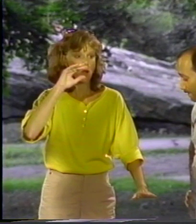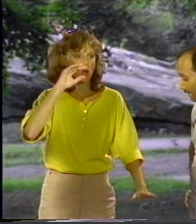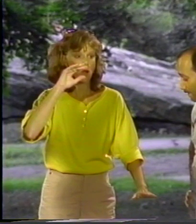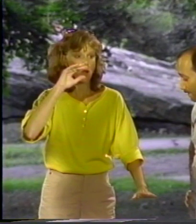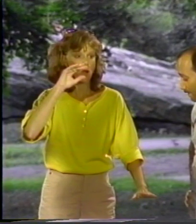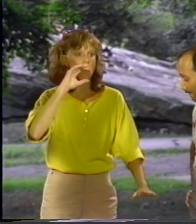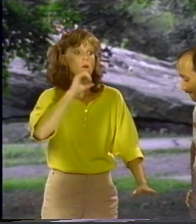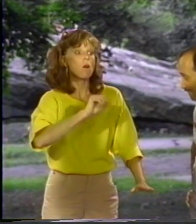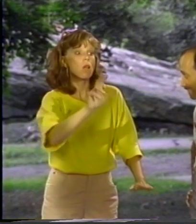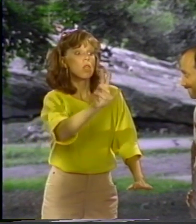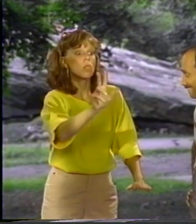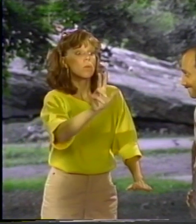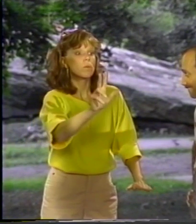his.